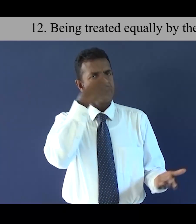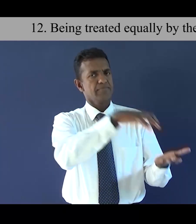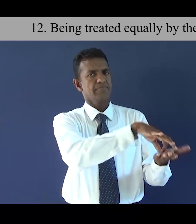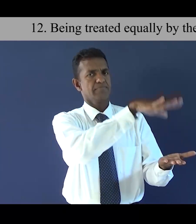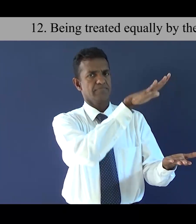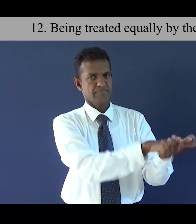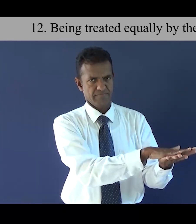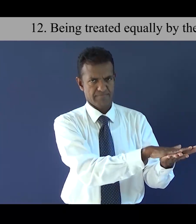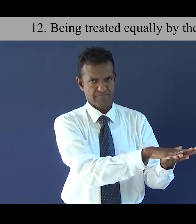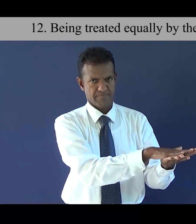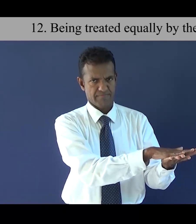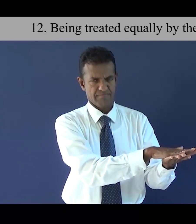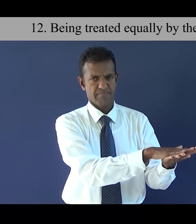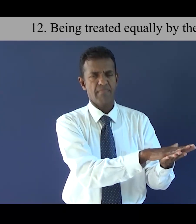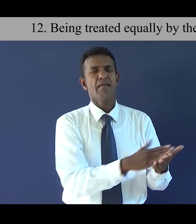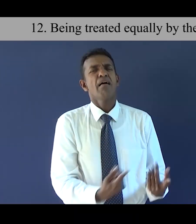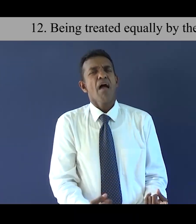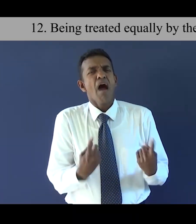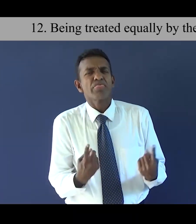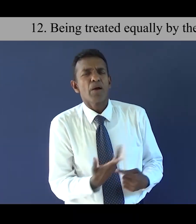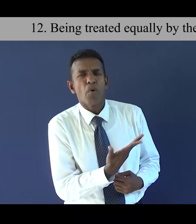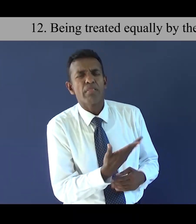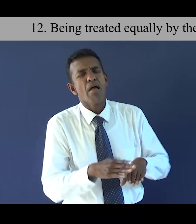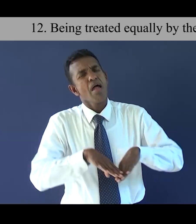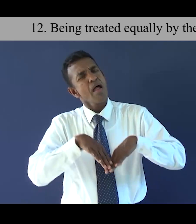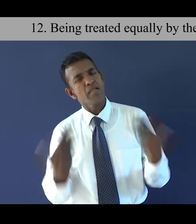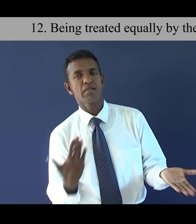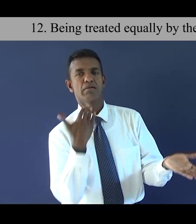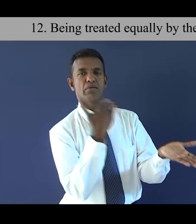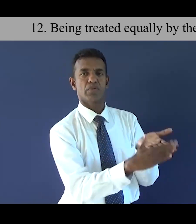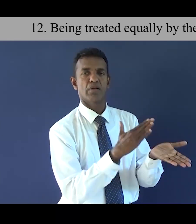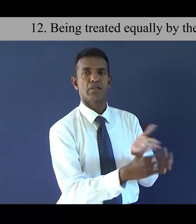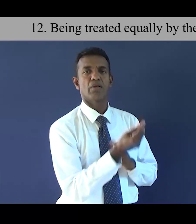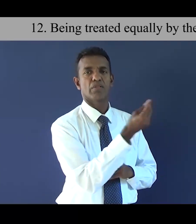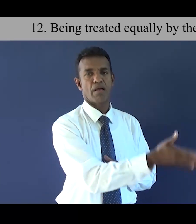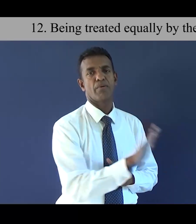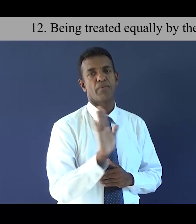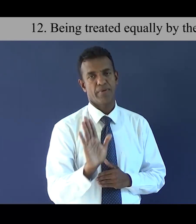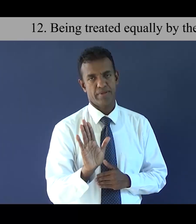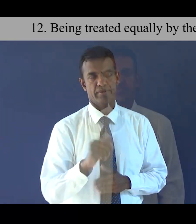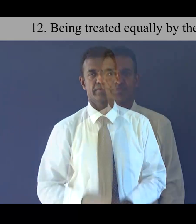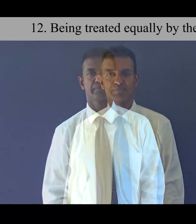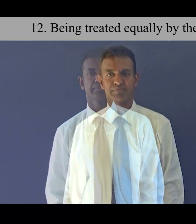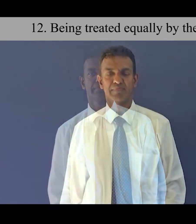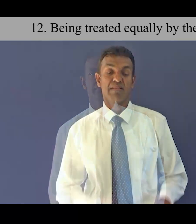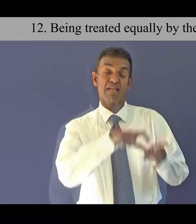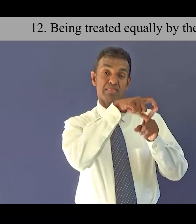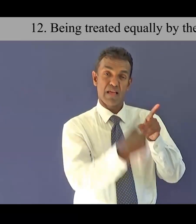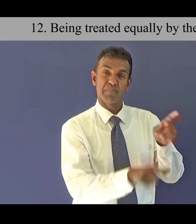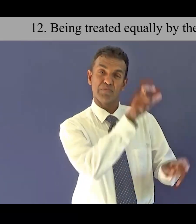If a person really does need someone else to speak for them, there should